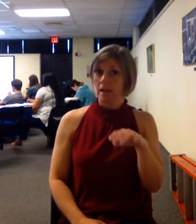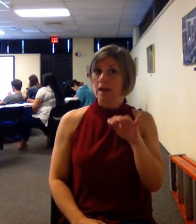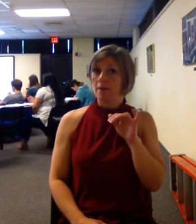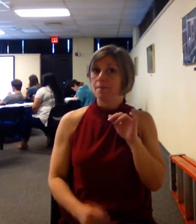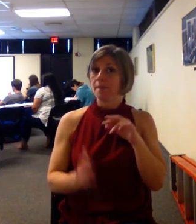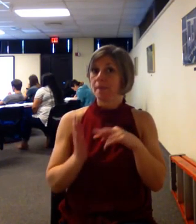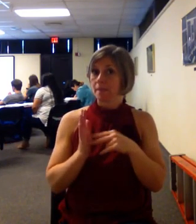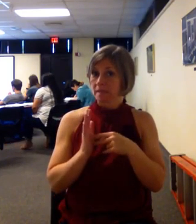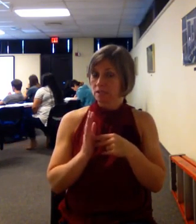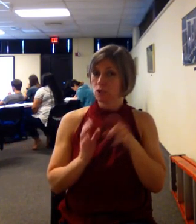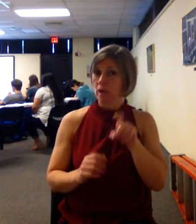get 36.1%